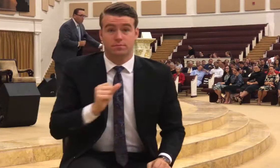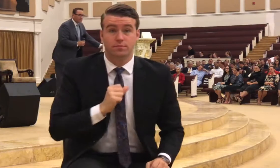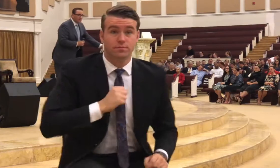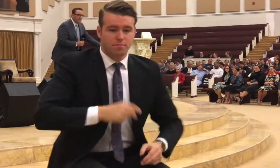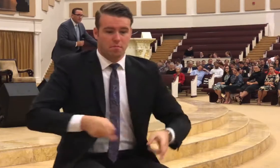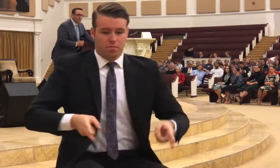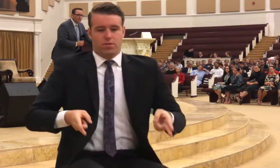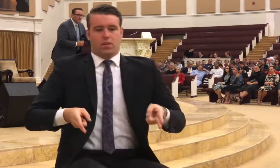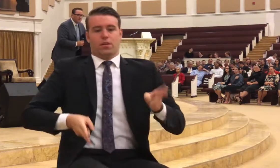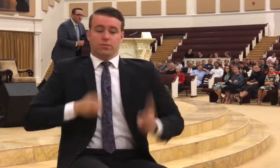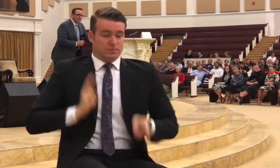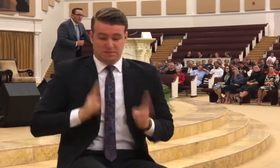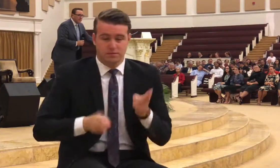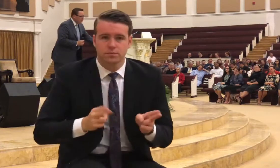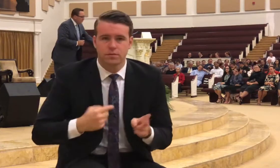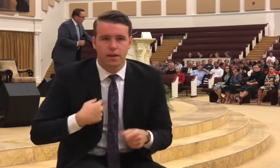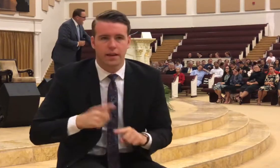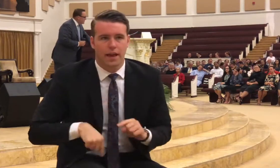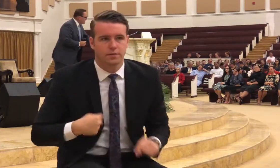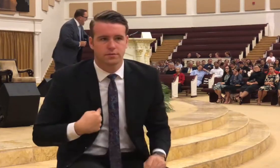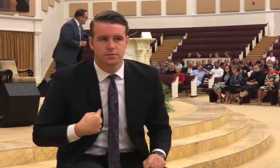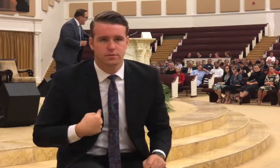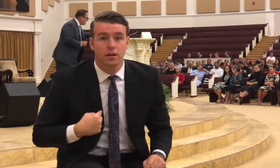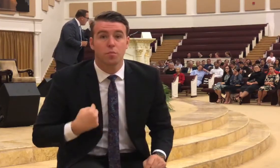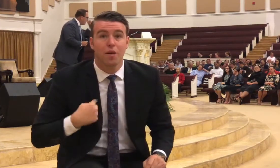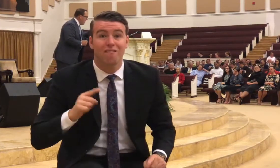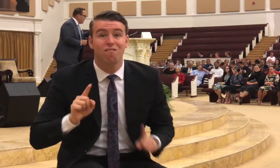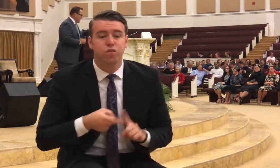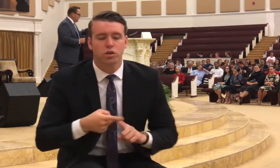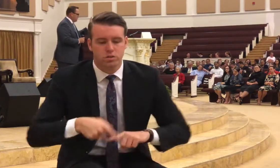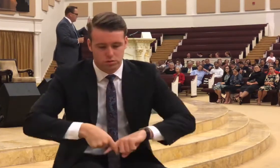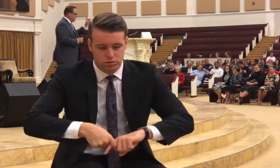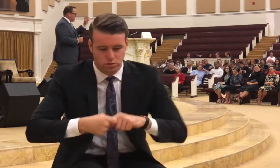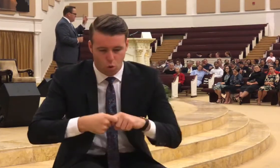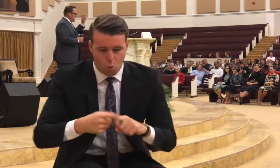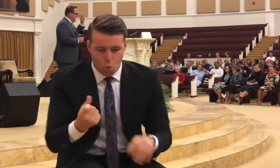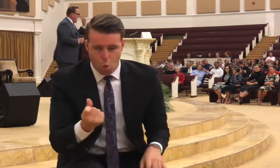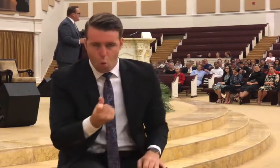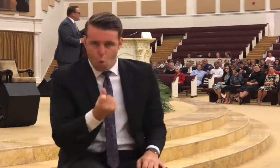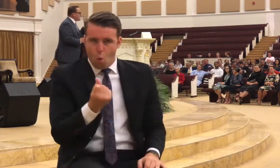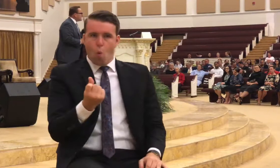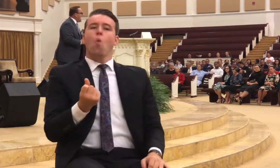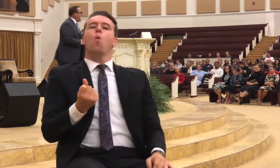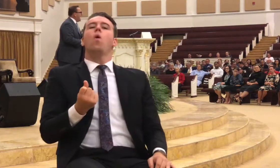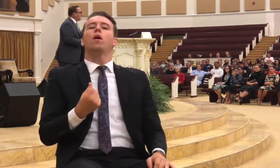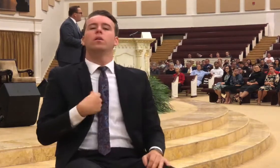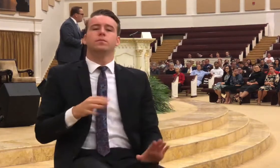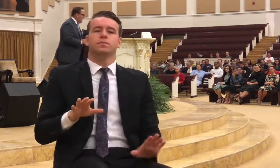forward without stopping for a moment and